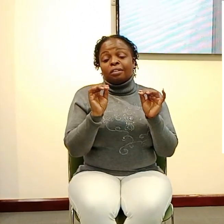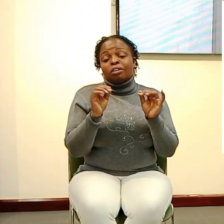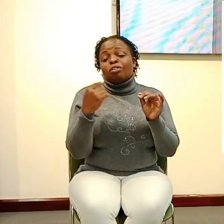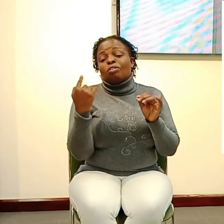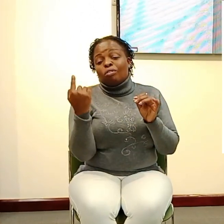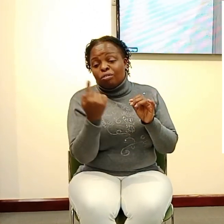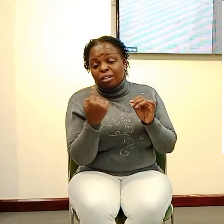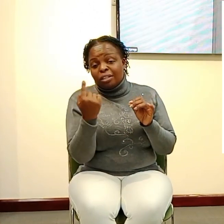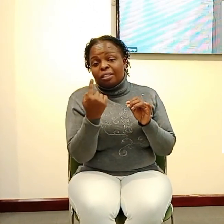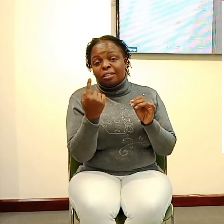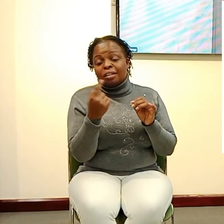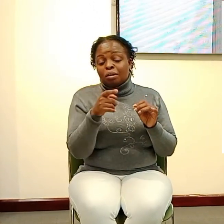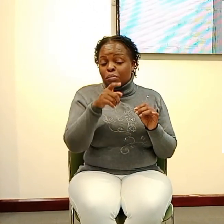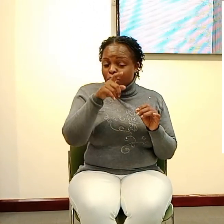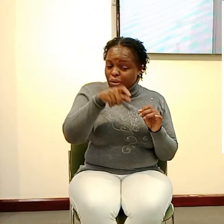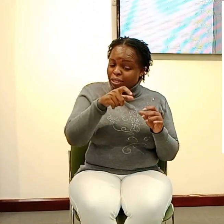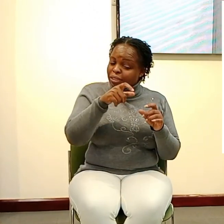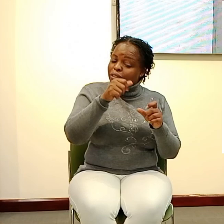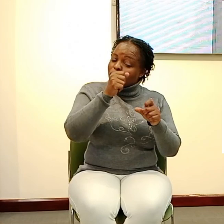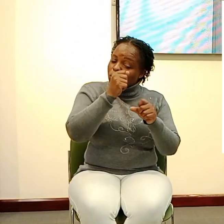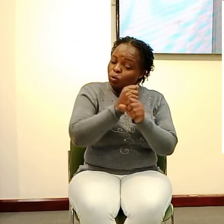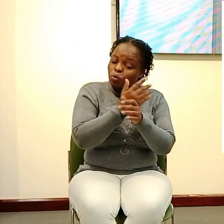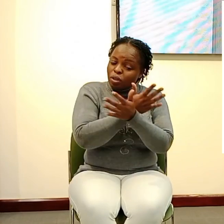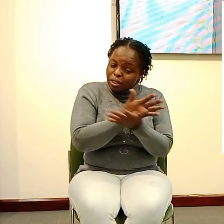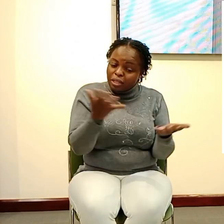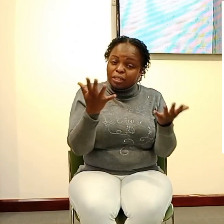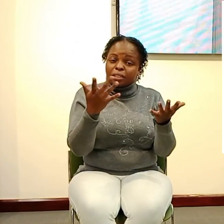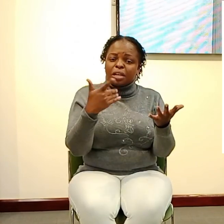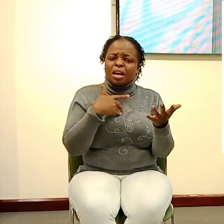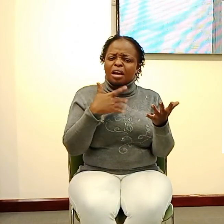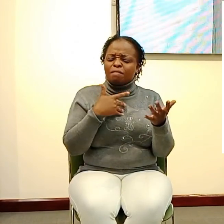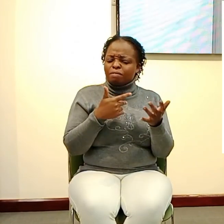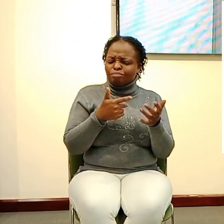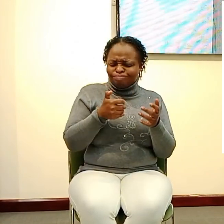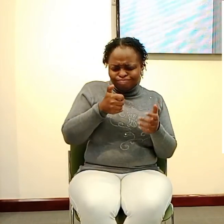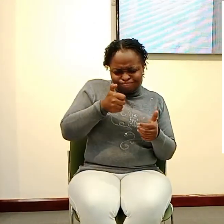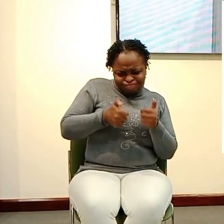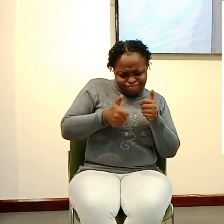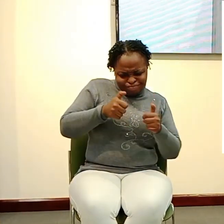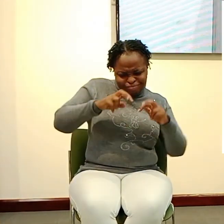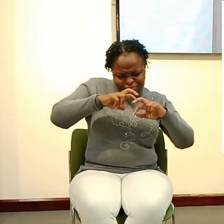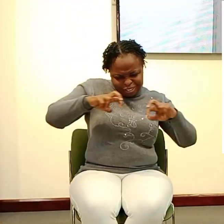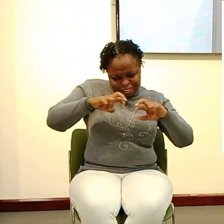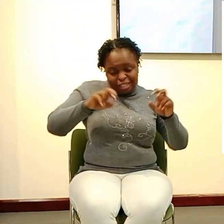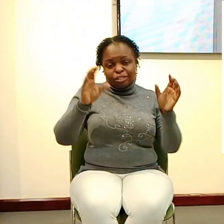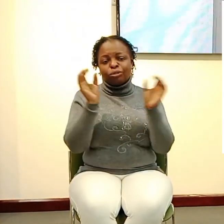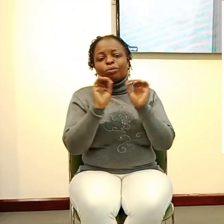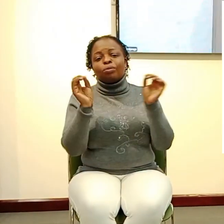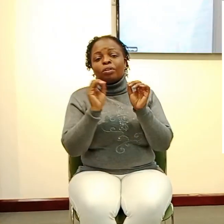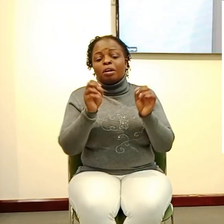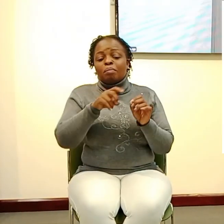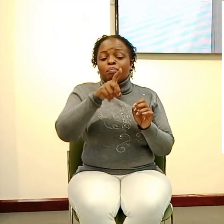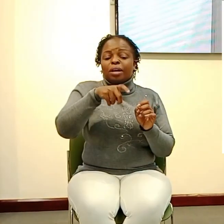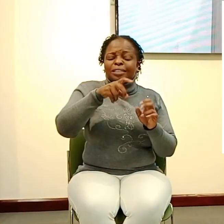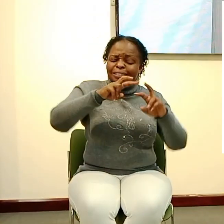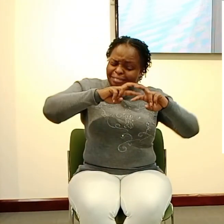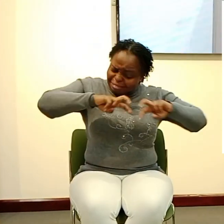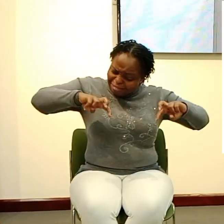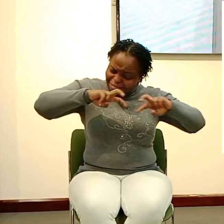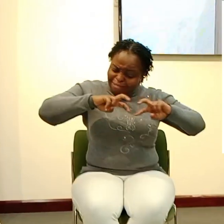had to get things done. You had to do that. There was no chat GPT, you know, so you had to do the